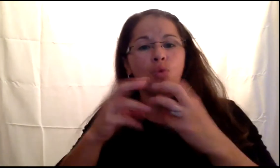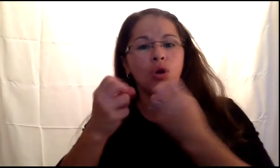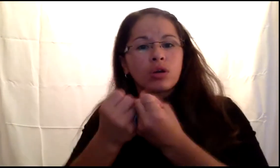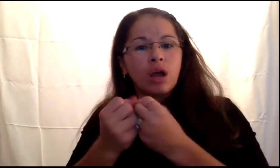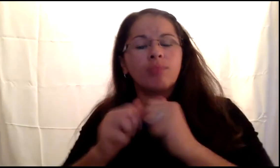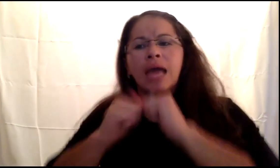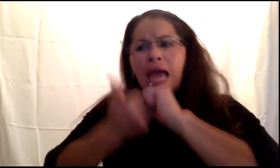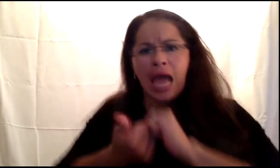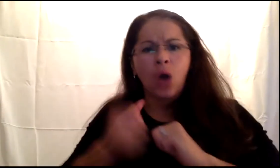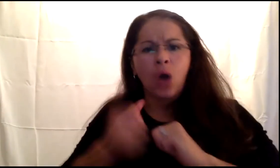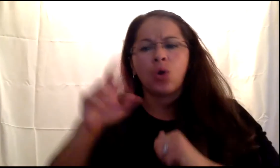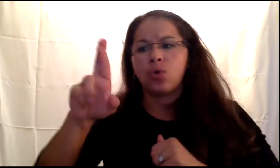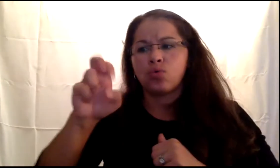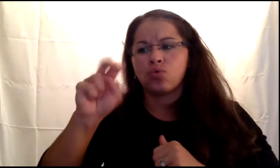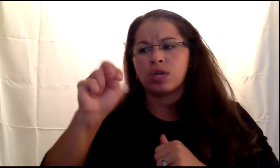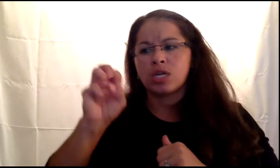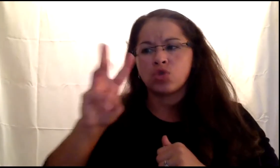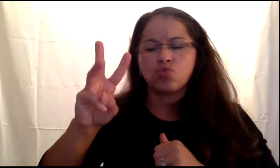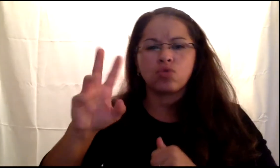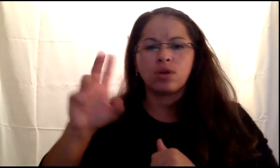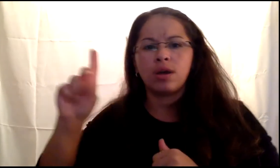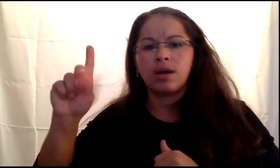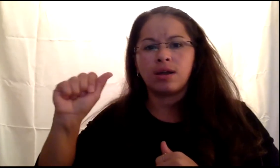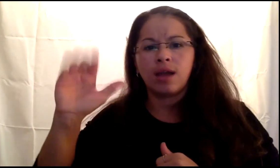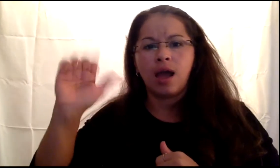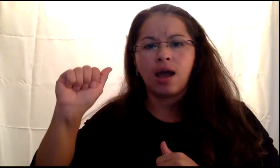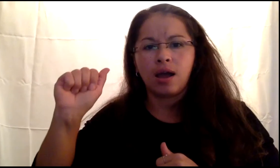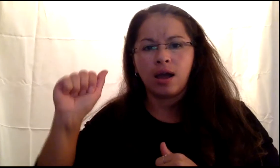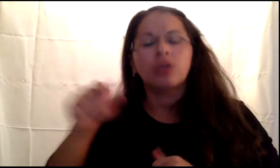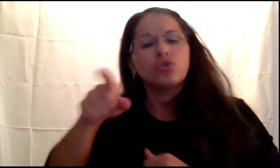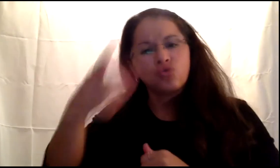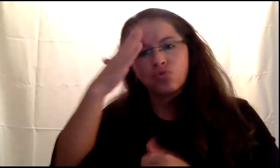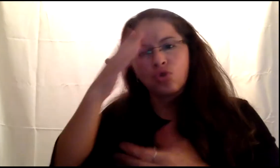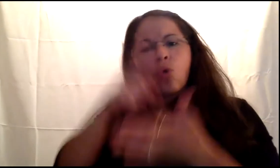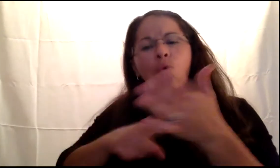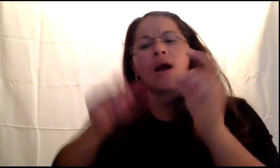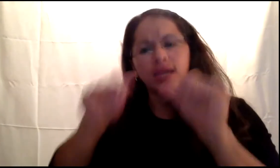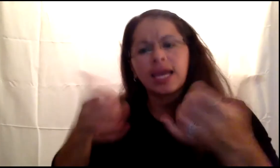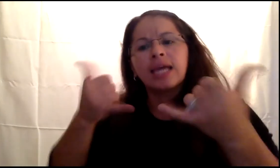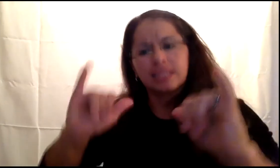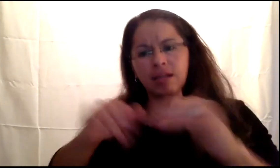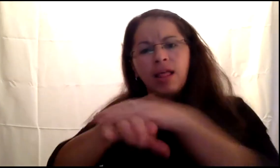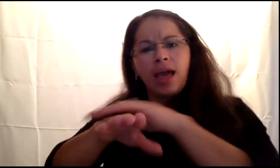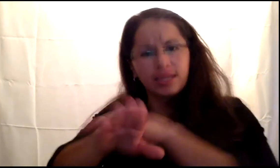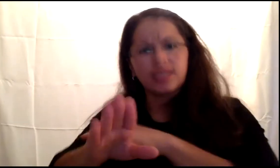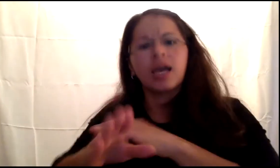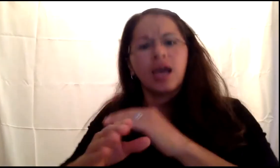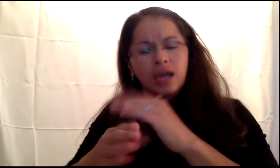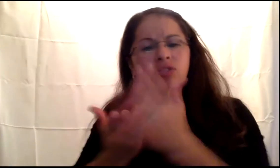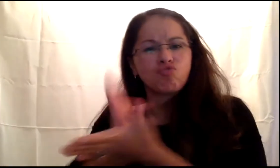like that. So that way you know what you still have access to and your rights, and then obviously just kind of be plugged in. The biggest thing is just, again,